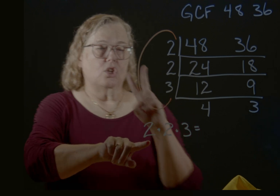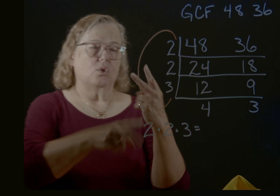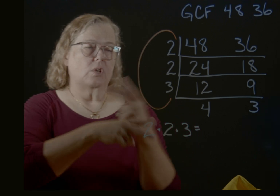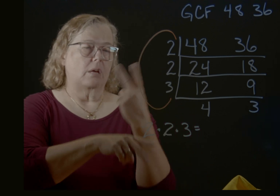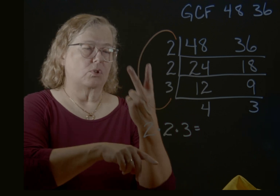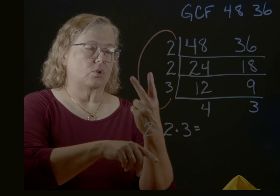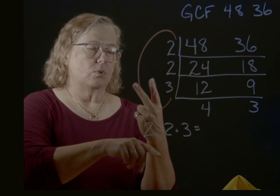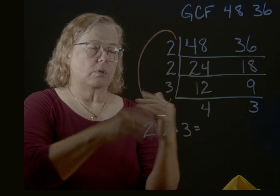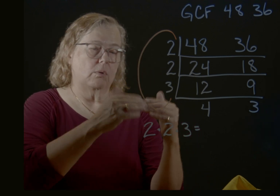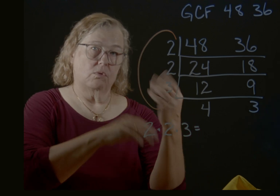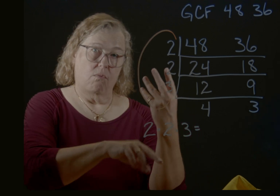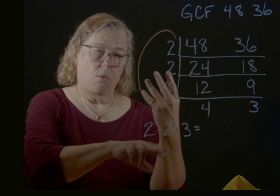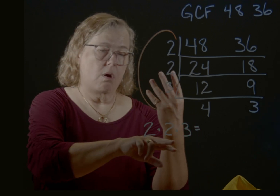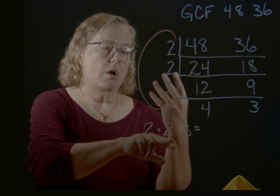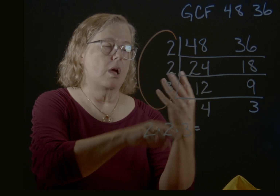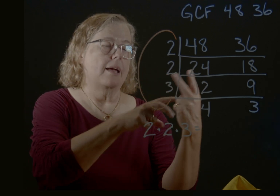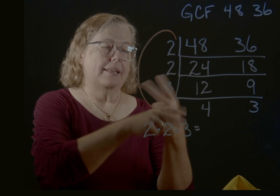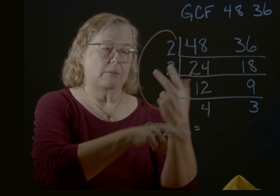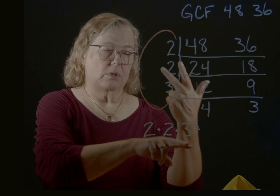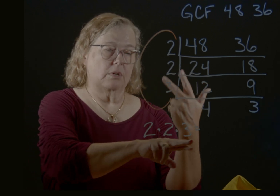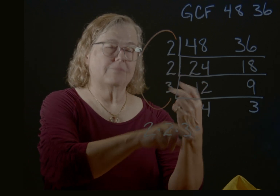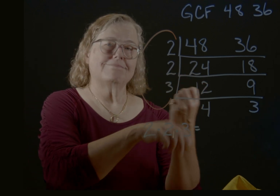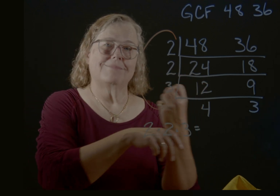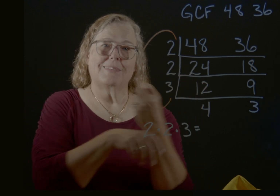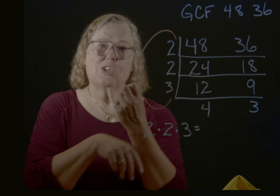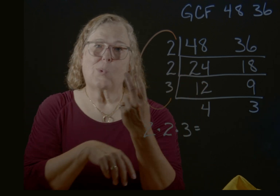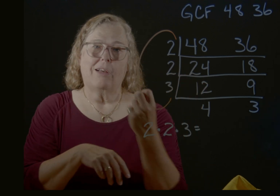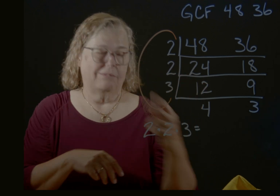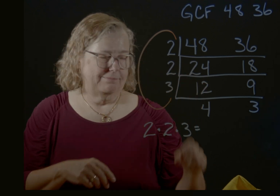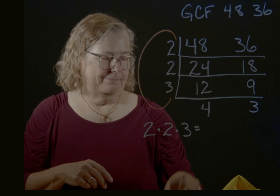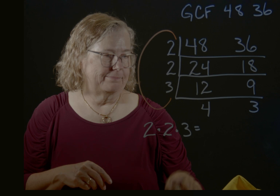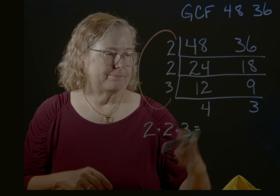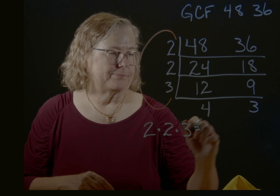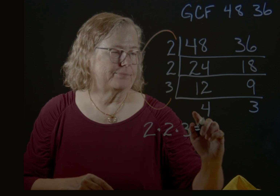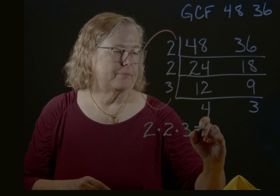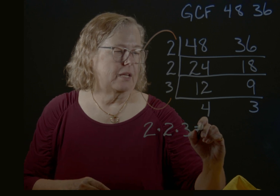2 times 2 times 3 equals what? 12.